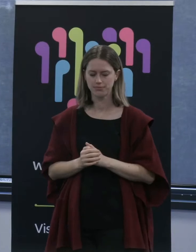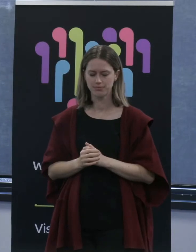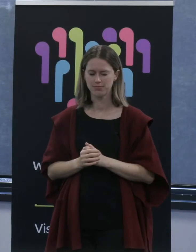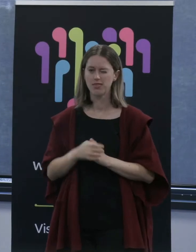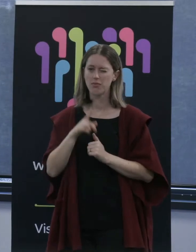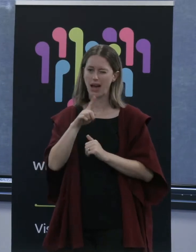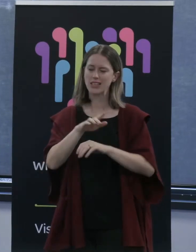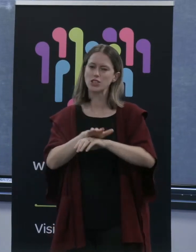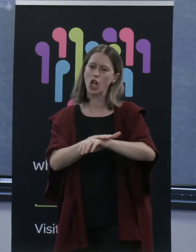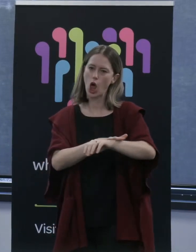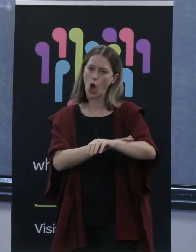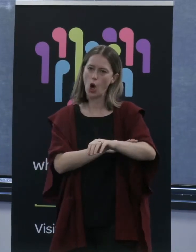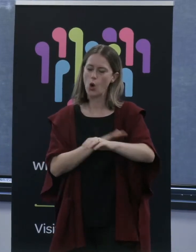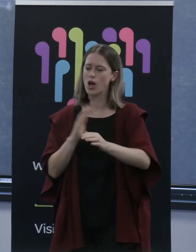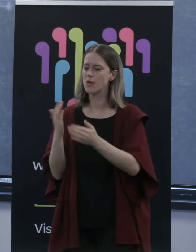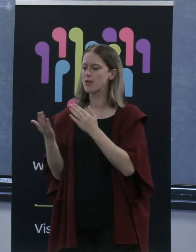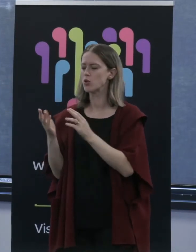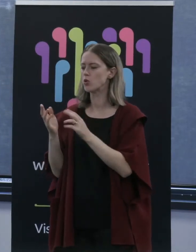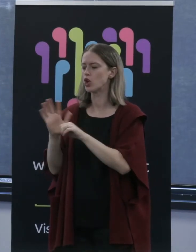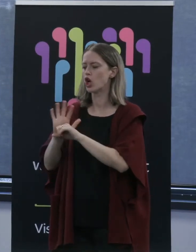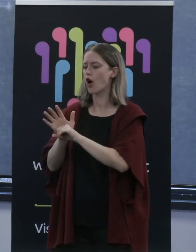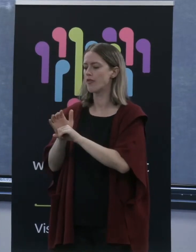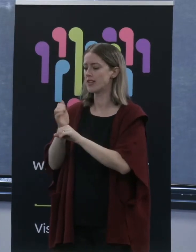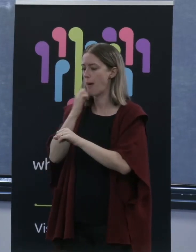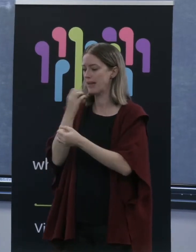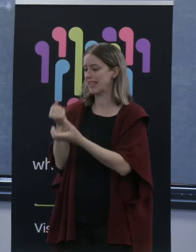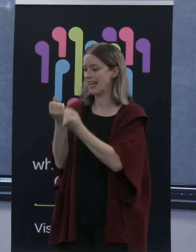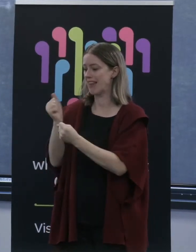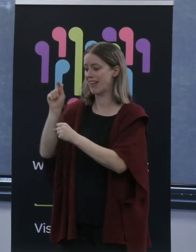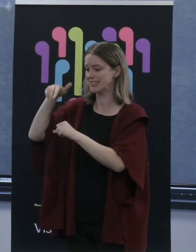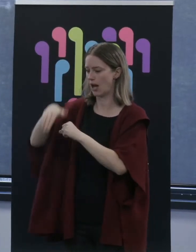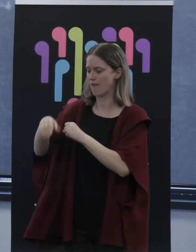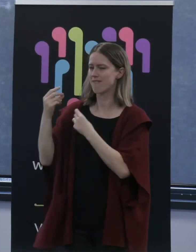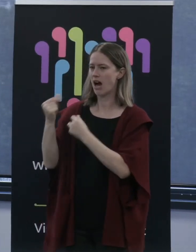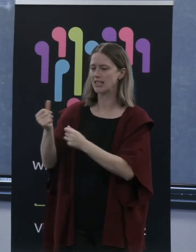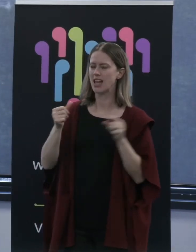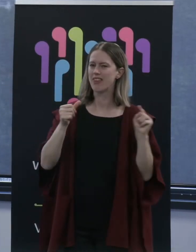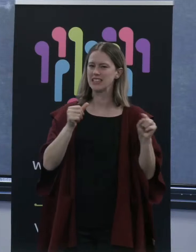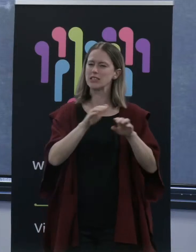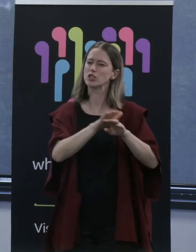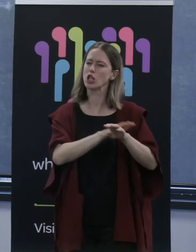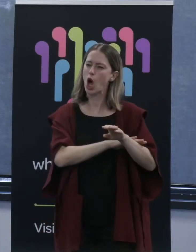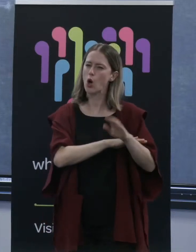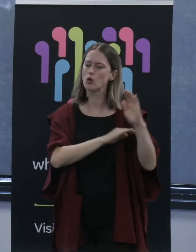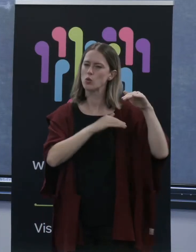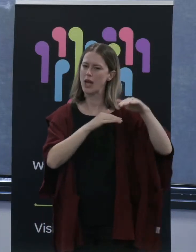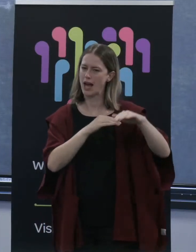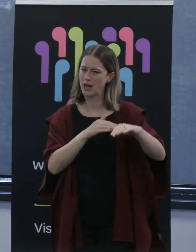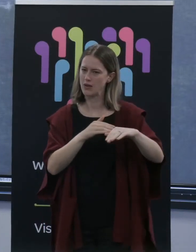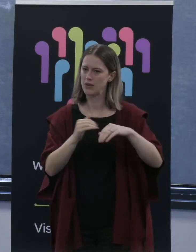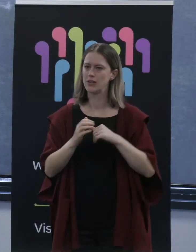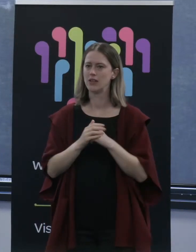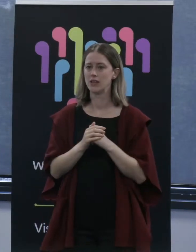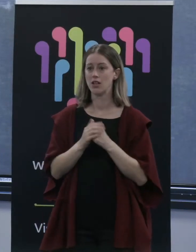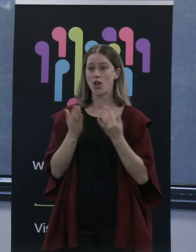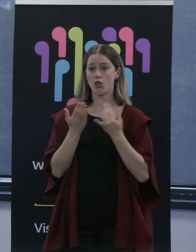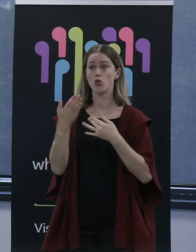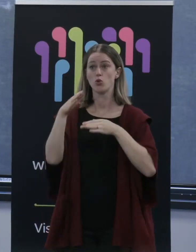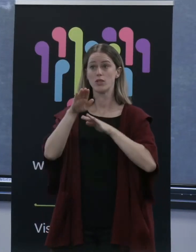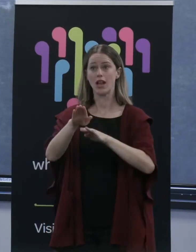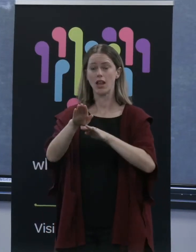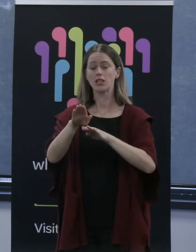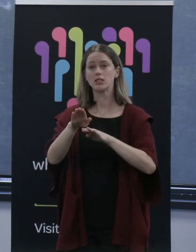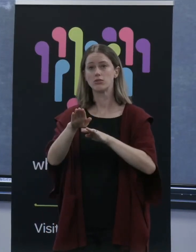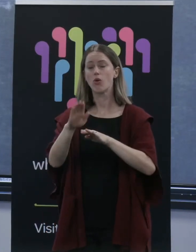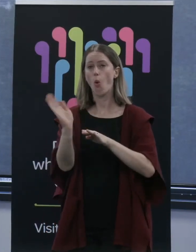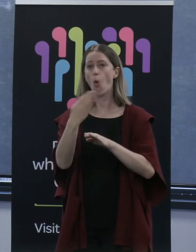but much slower than the case numbers. And we are seeing a drop in hospitalised cases right around the motu now